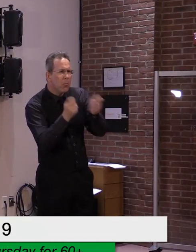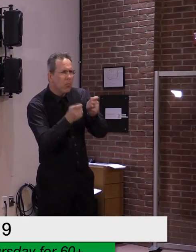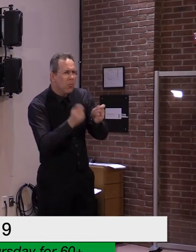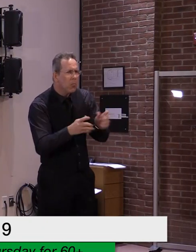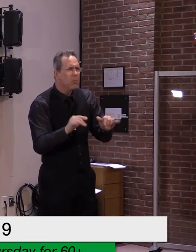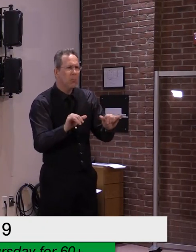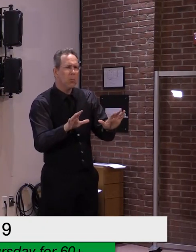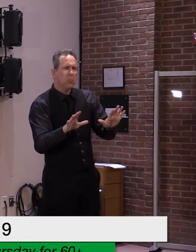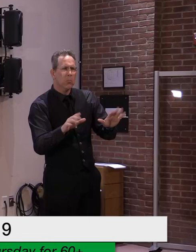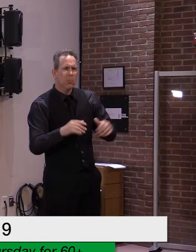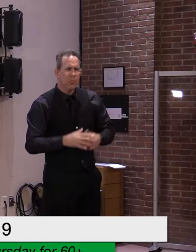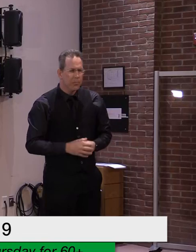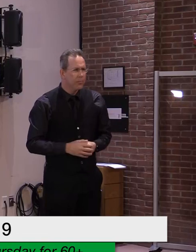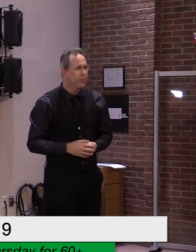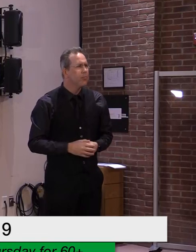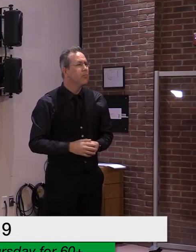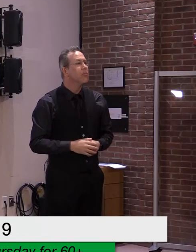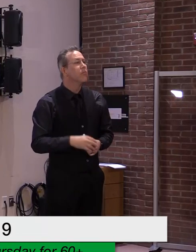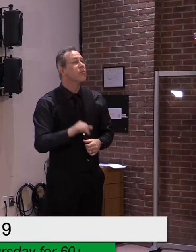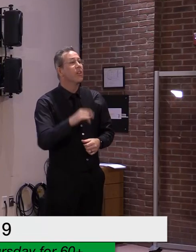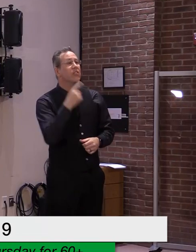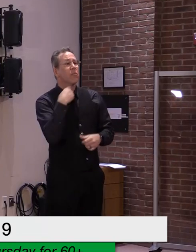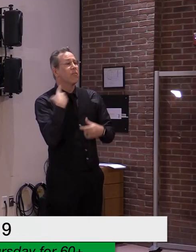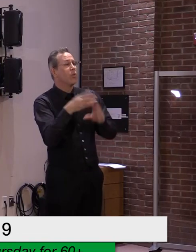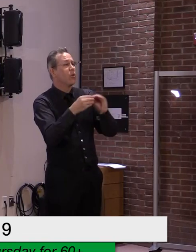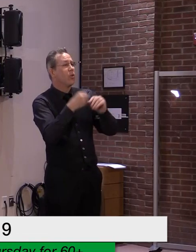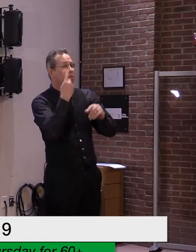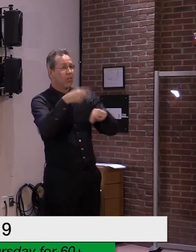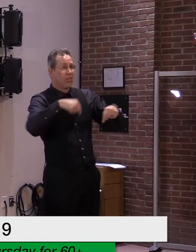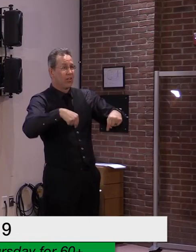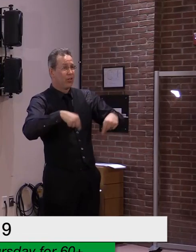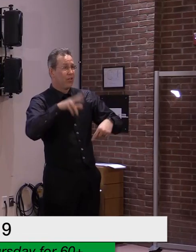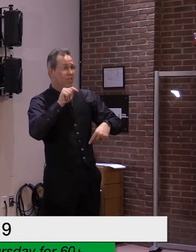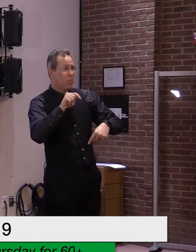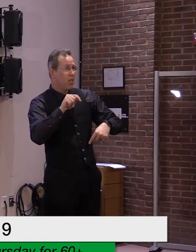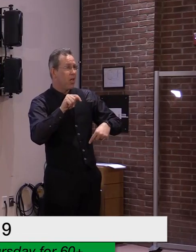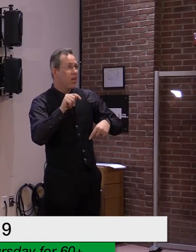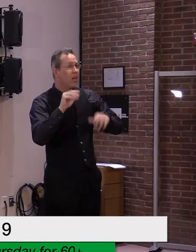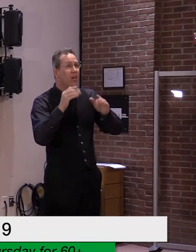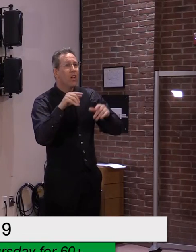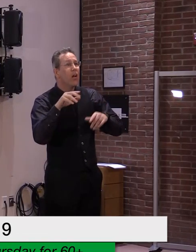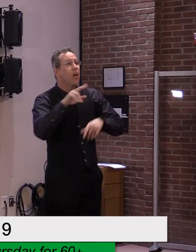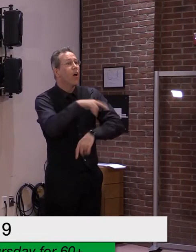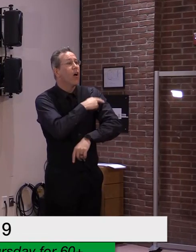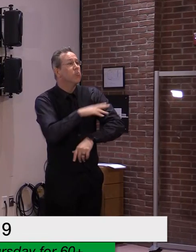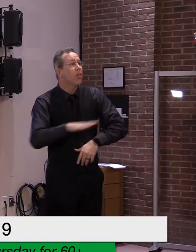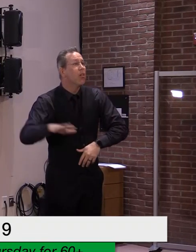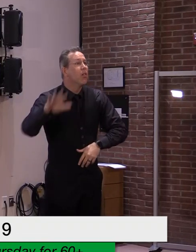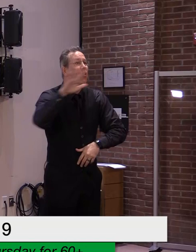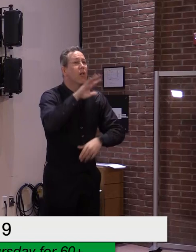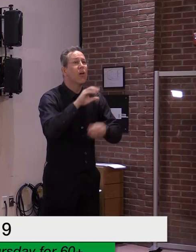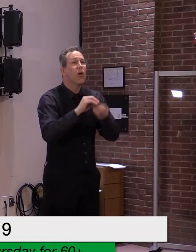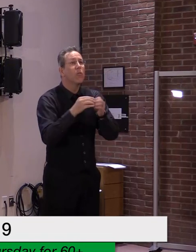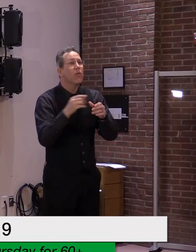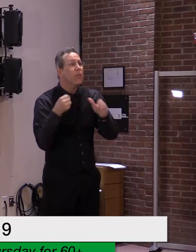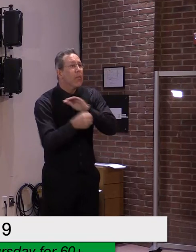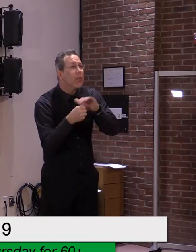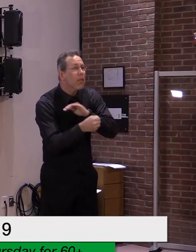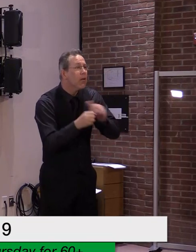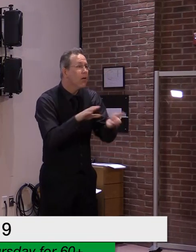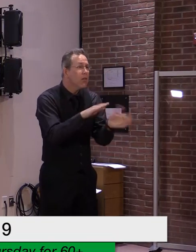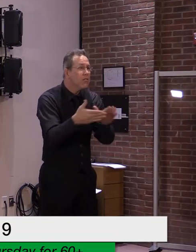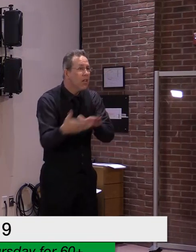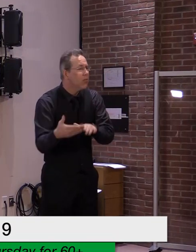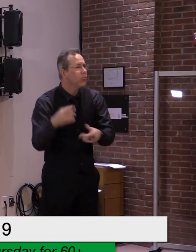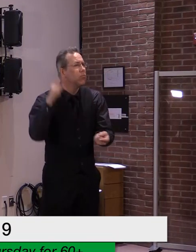Like we said, here in Vermont and across the region, hospitalizations and fatality rates do continue to decrease. So even though